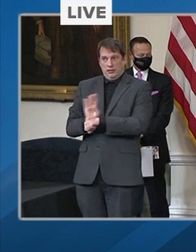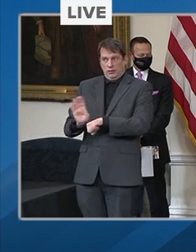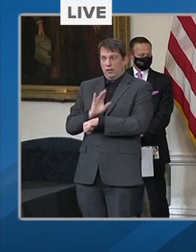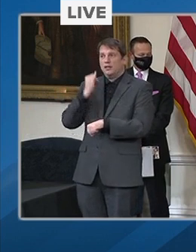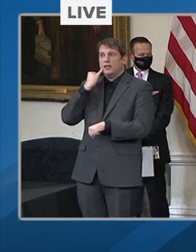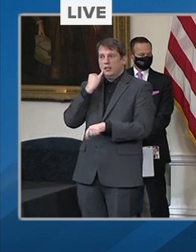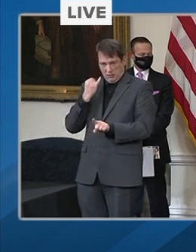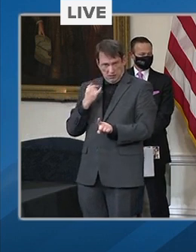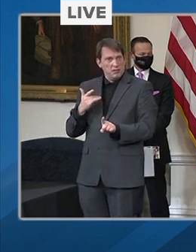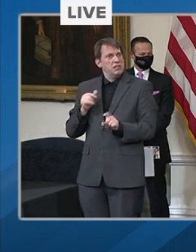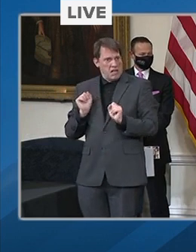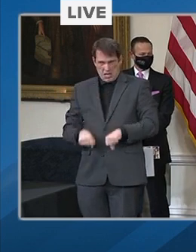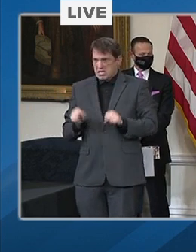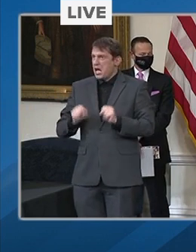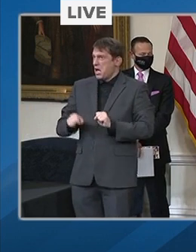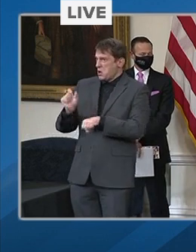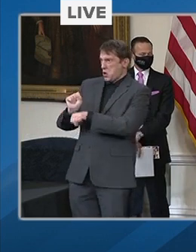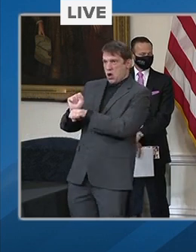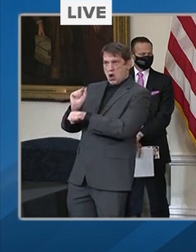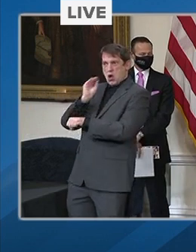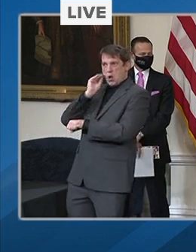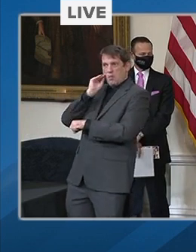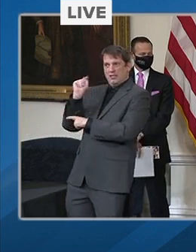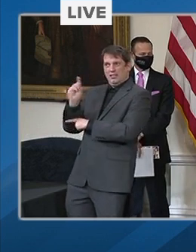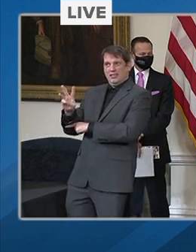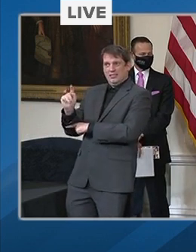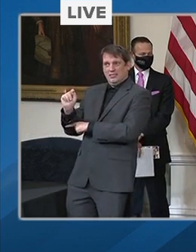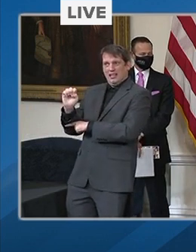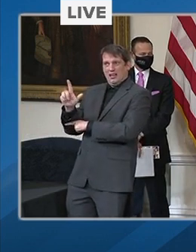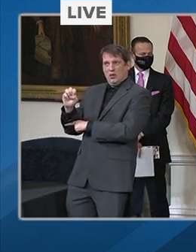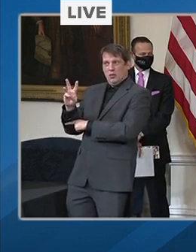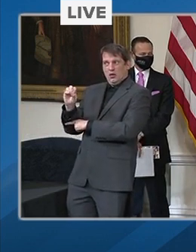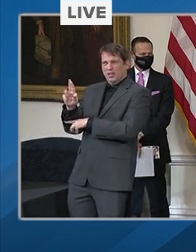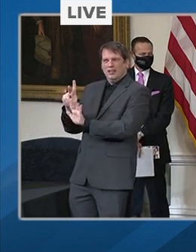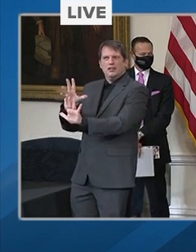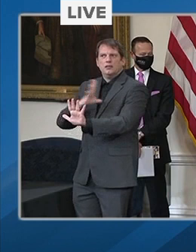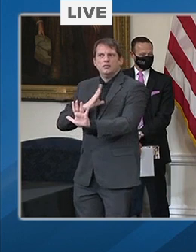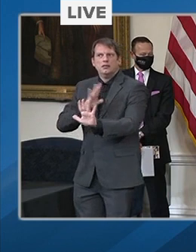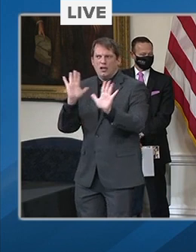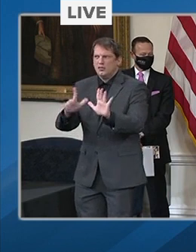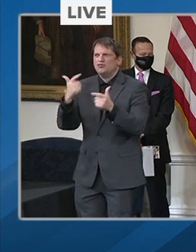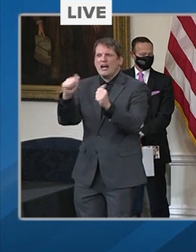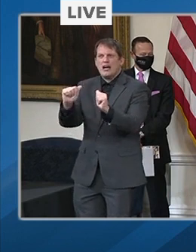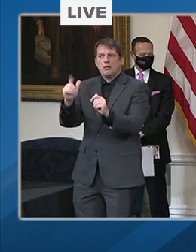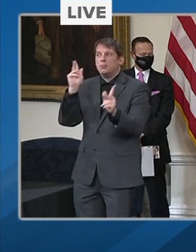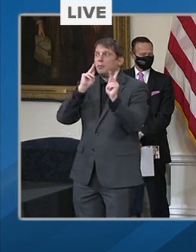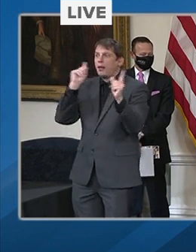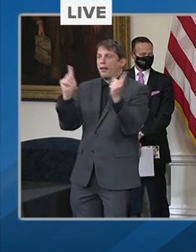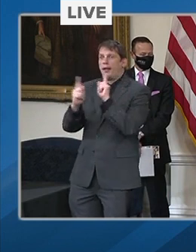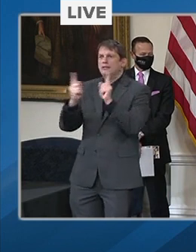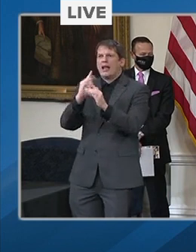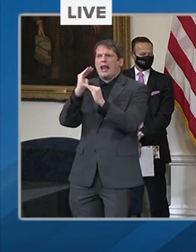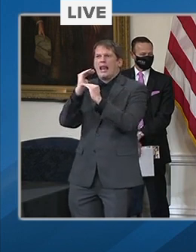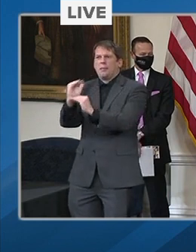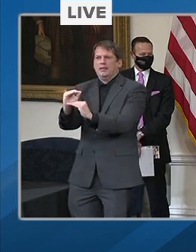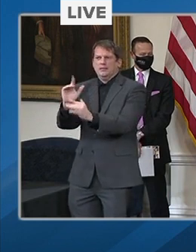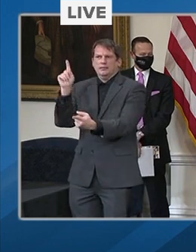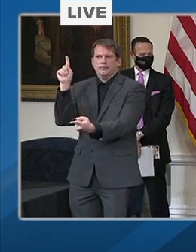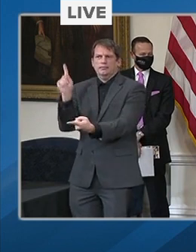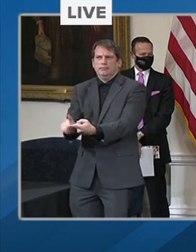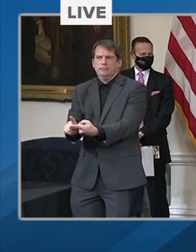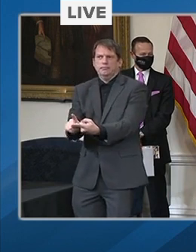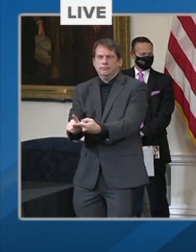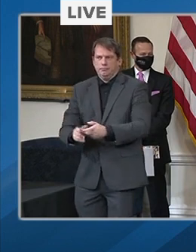telework policies and to limit in-person interactions as much as possible. The greatest risk